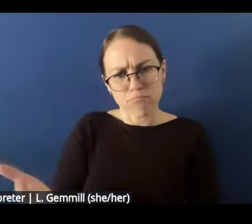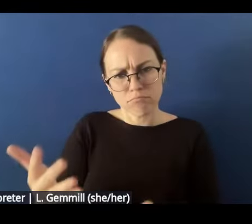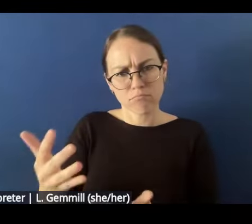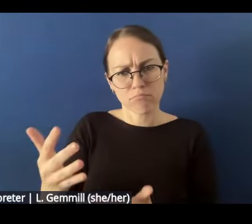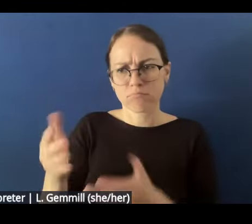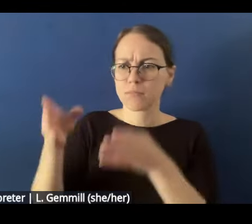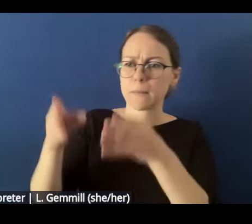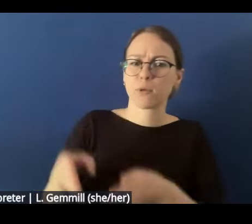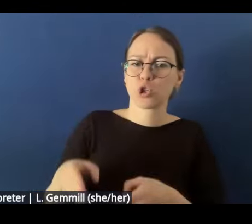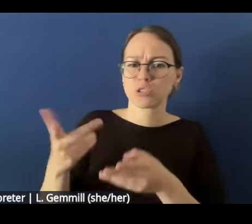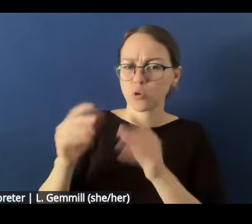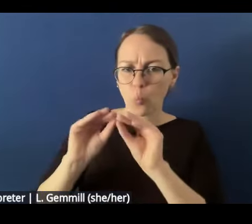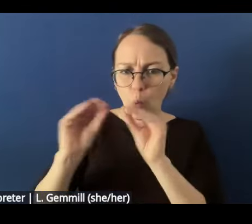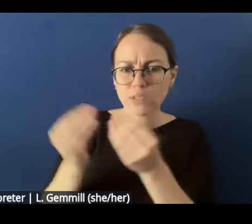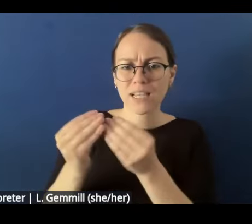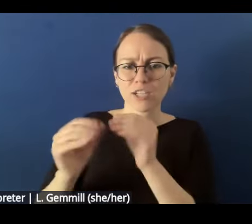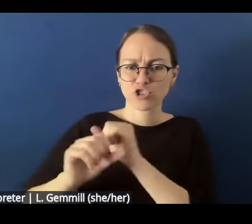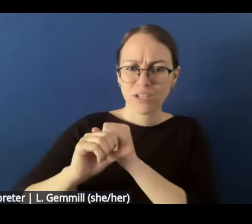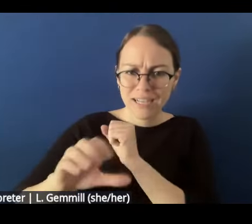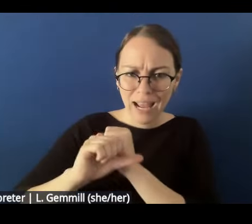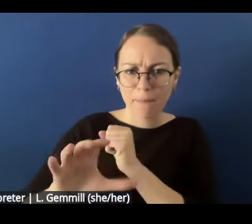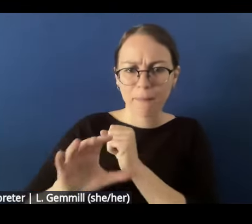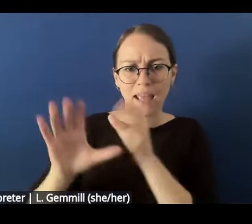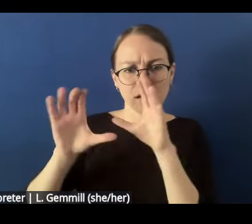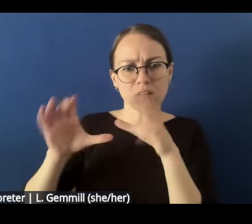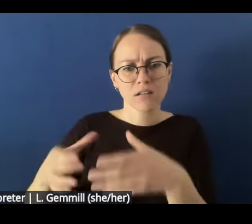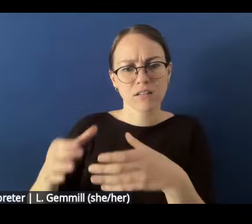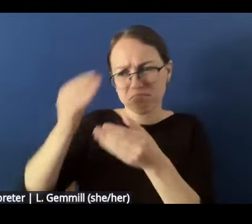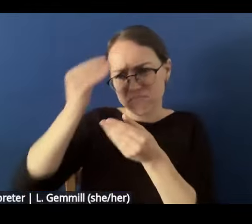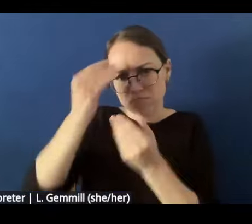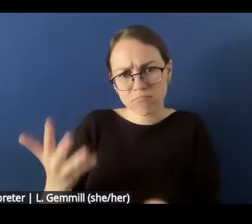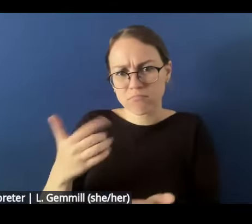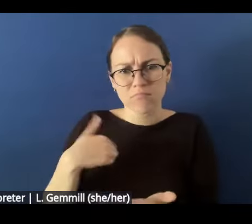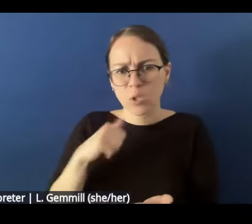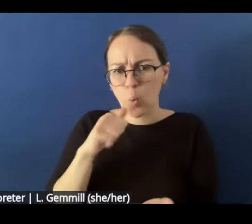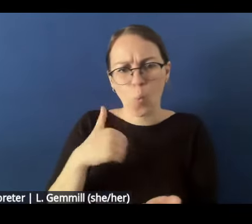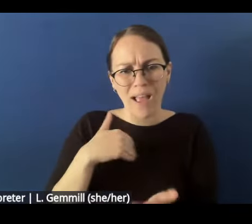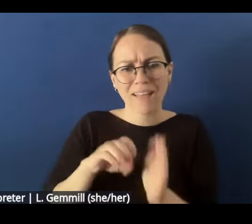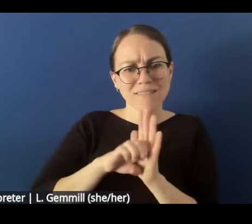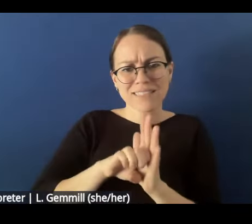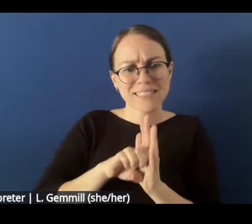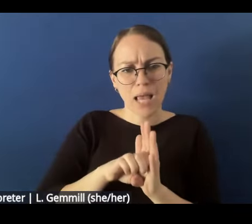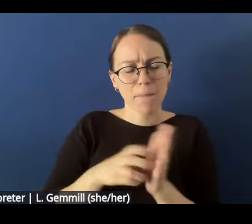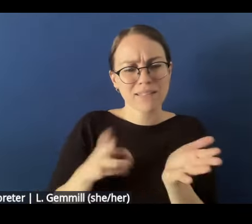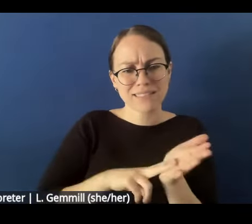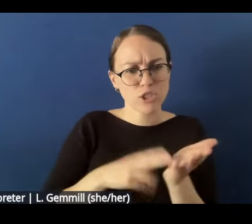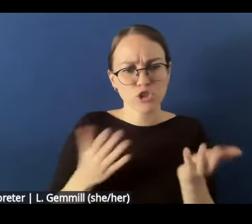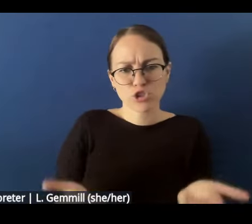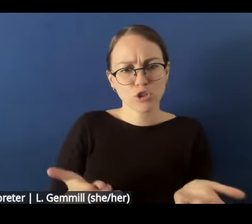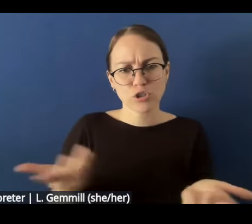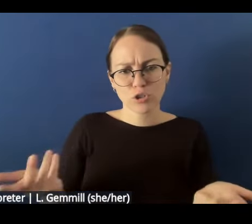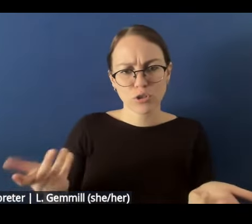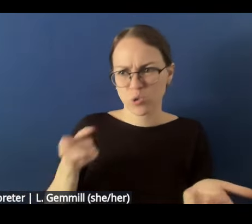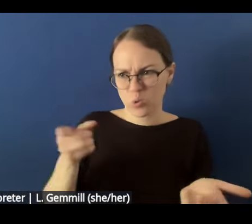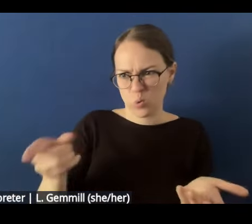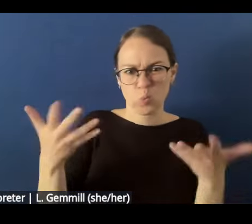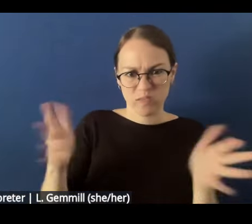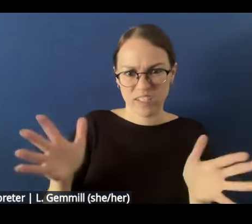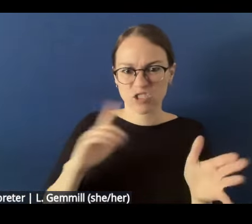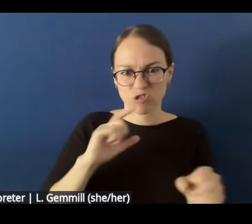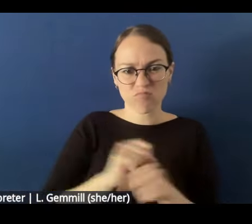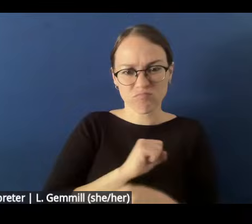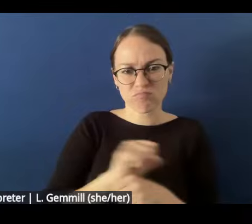organization or as the campaign and say, we don't have Adam's signature. You've been challenged. You have so many days